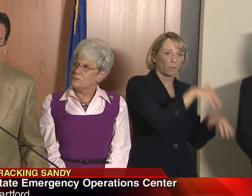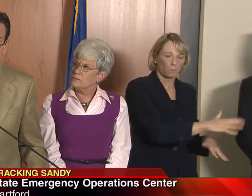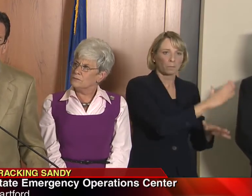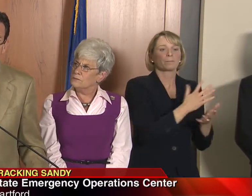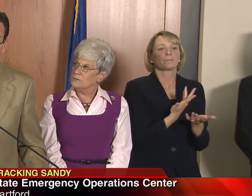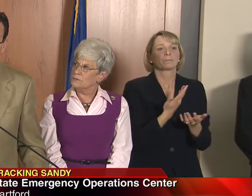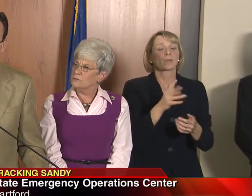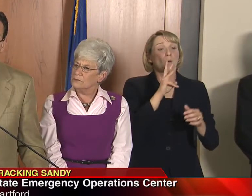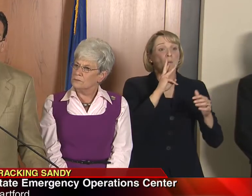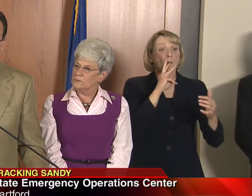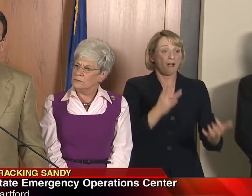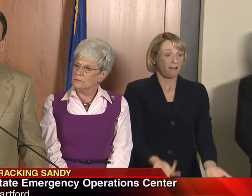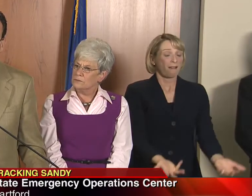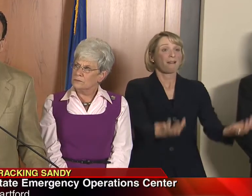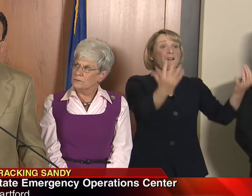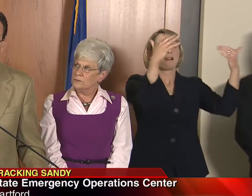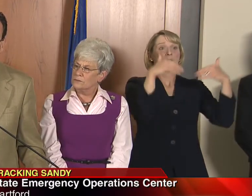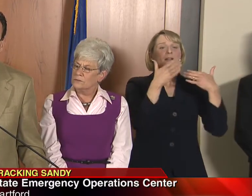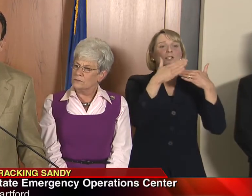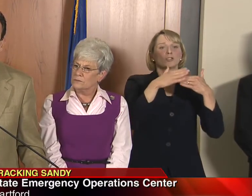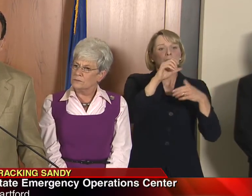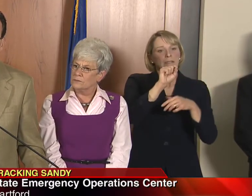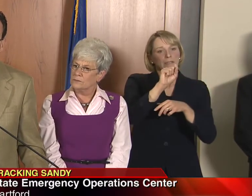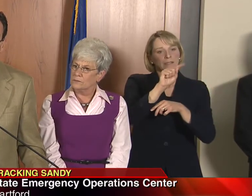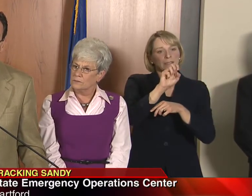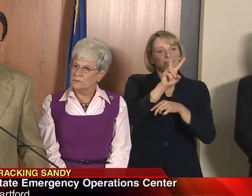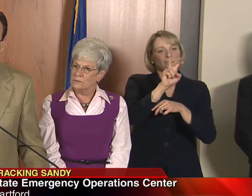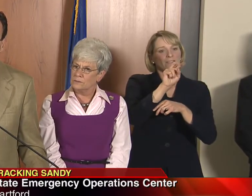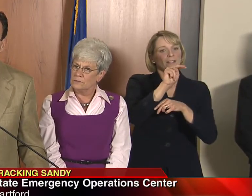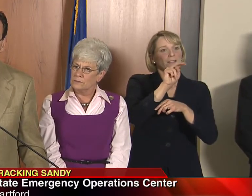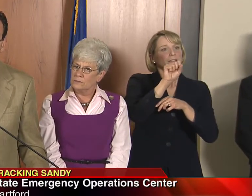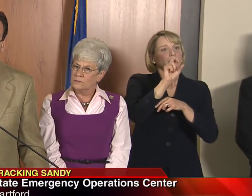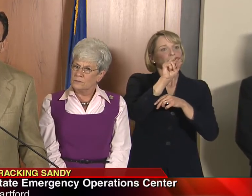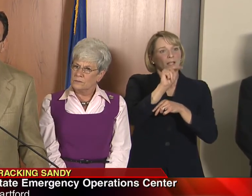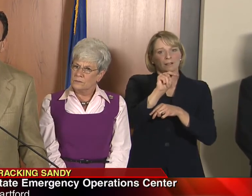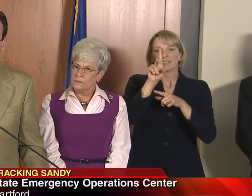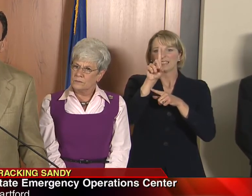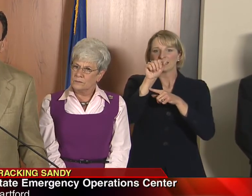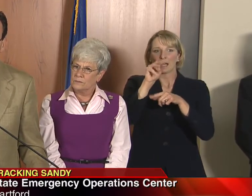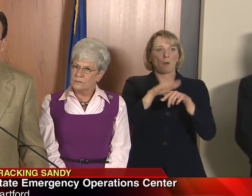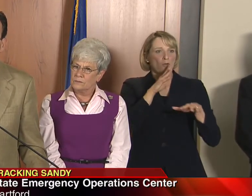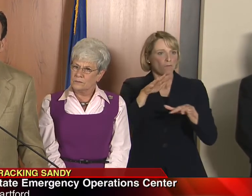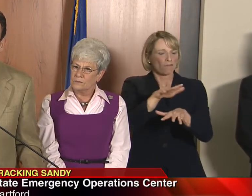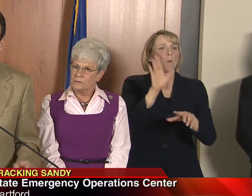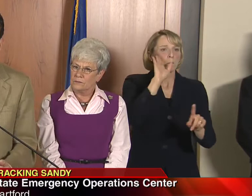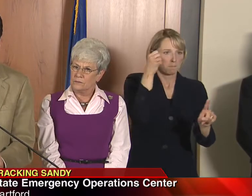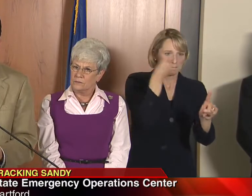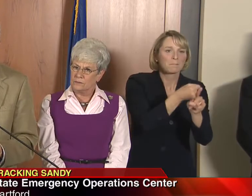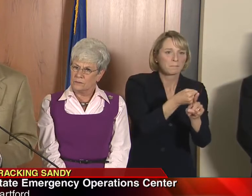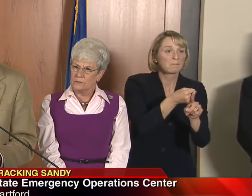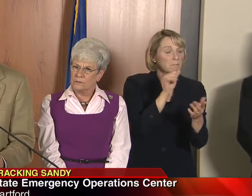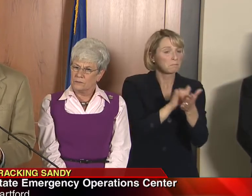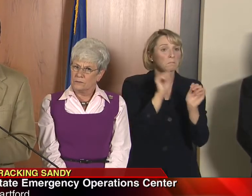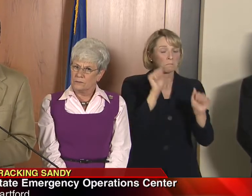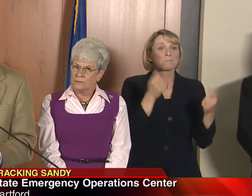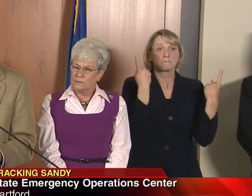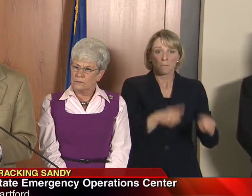Water heights as far as the Stevenson Dam on that river will be impacted. That's a reality. Having said that,